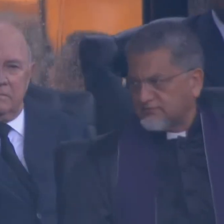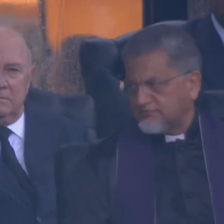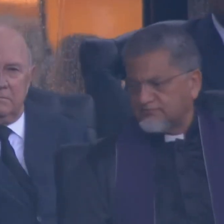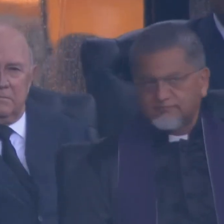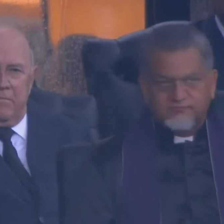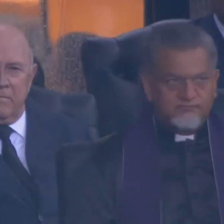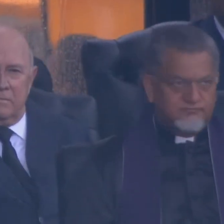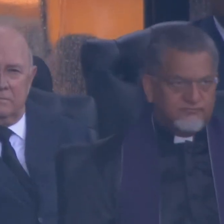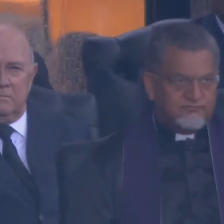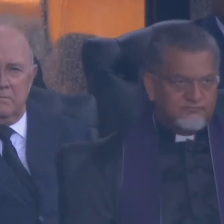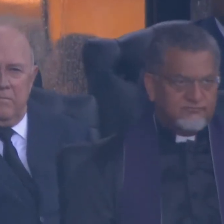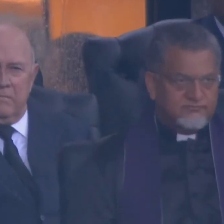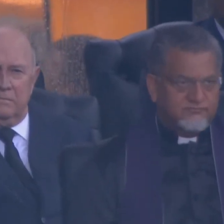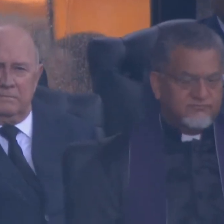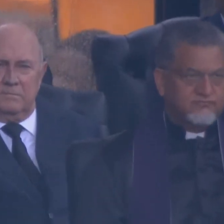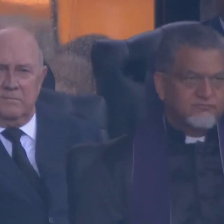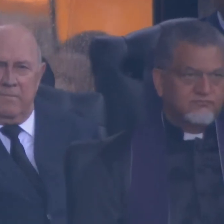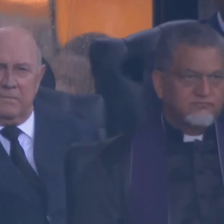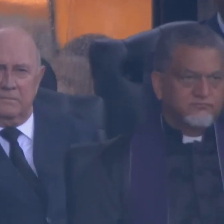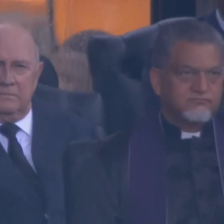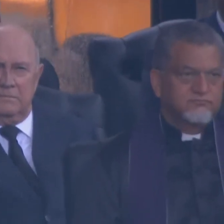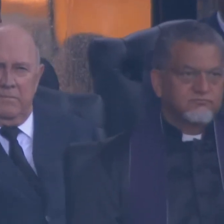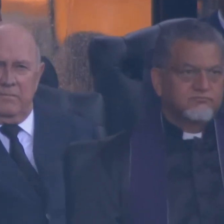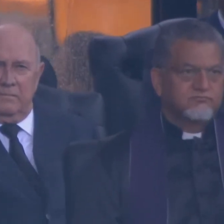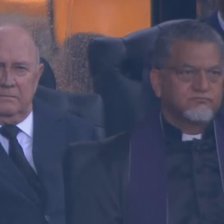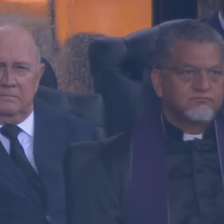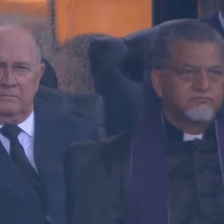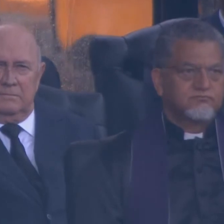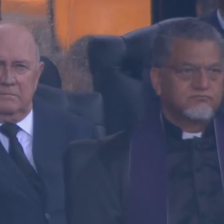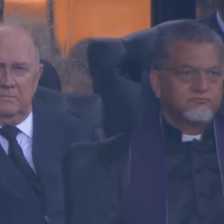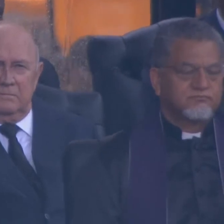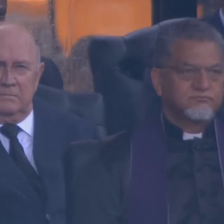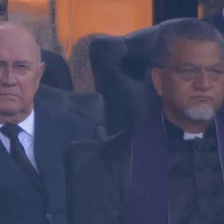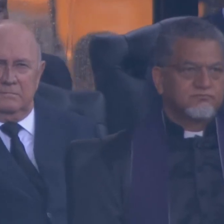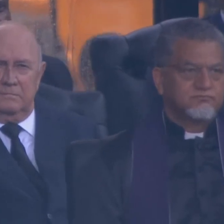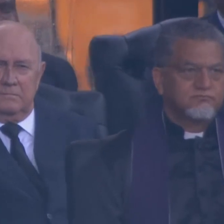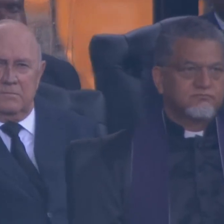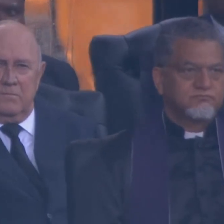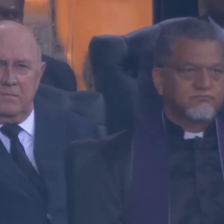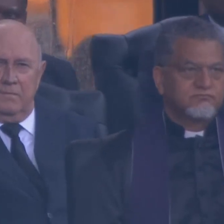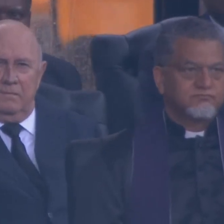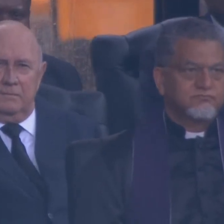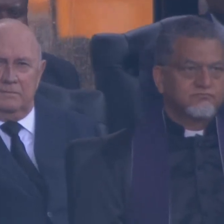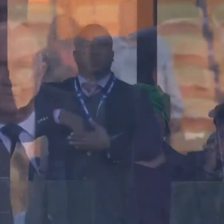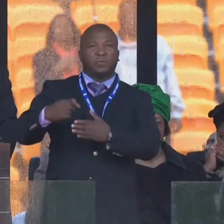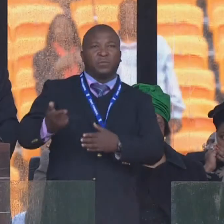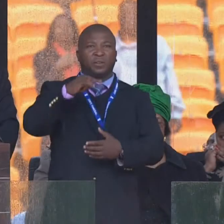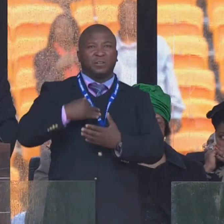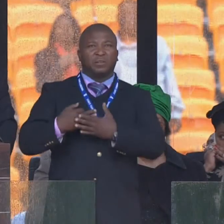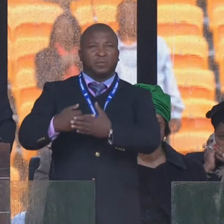Leaders and excellencies of various countries who have come to South Africa.